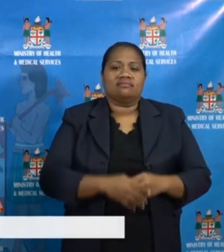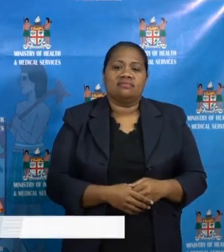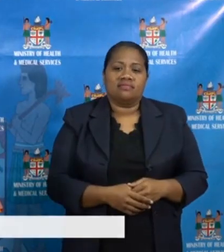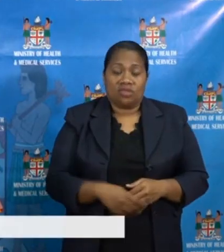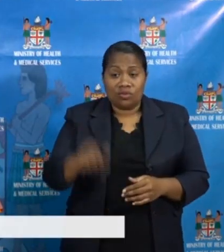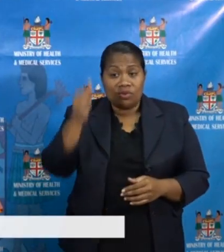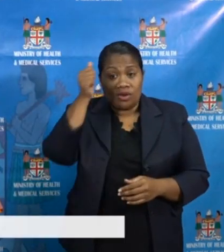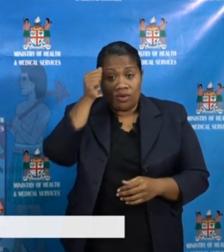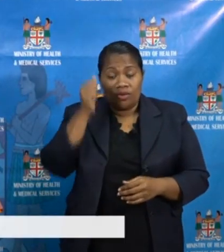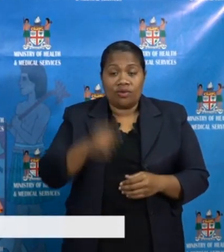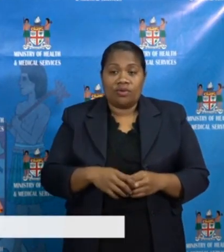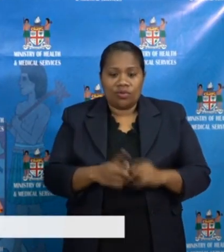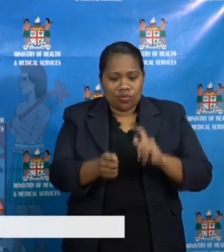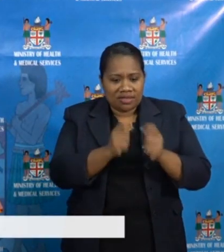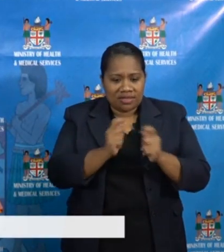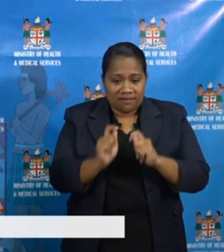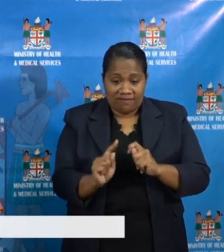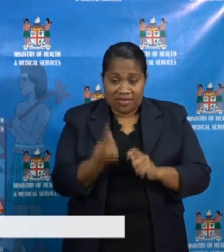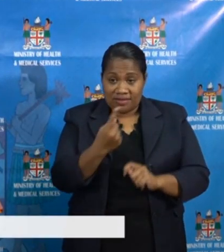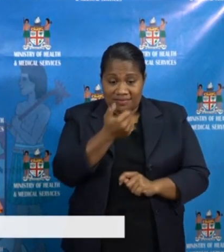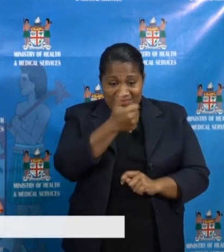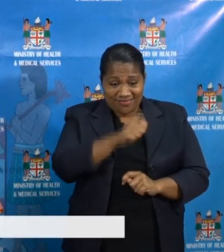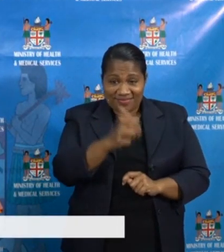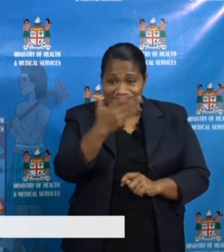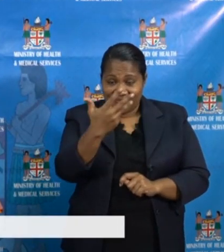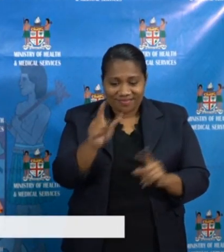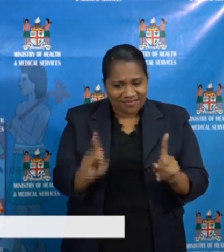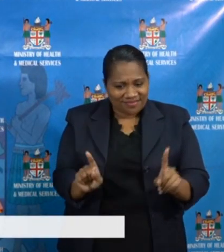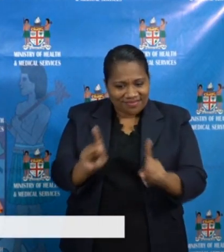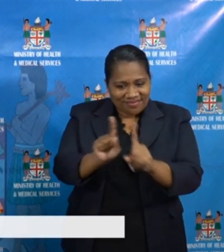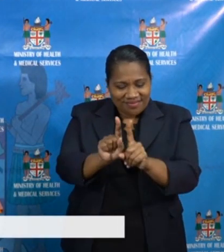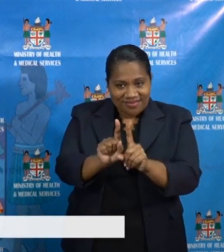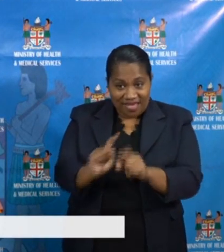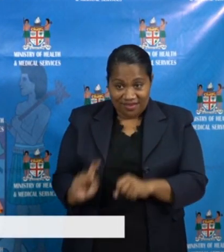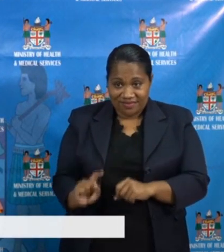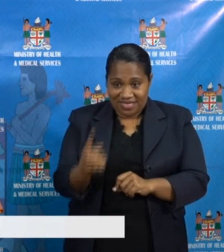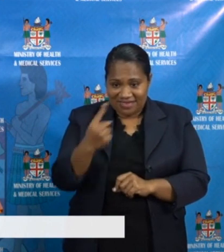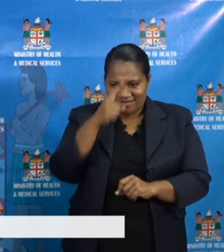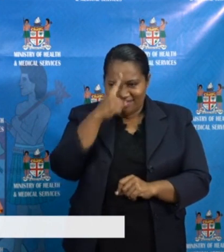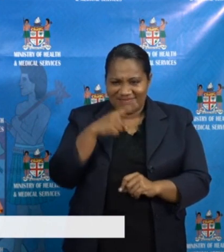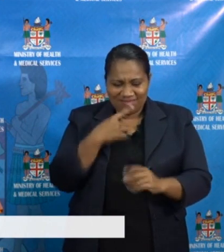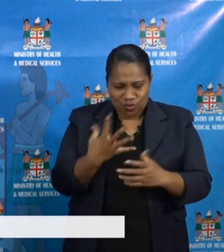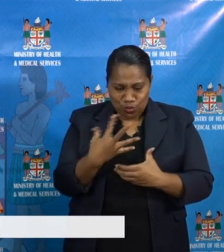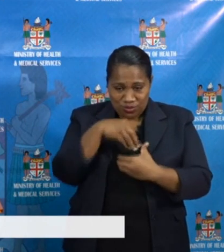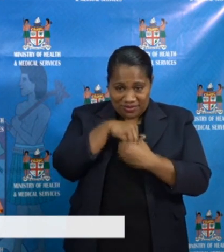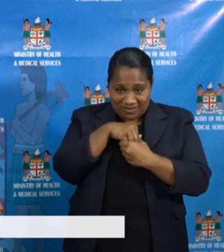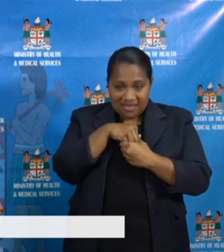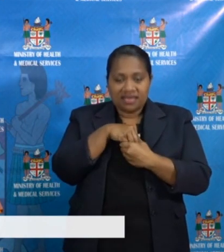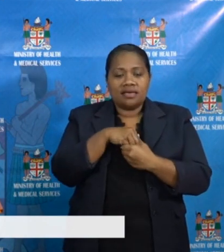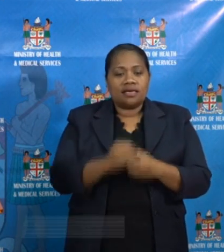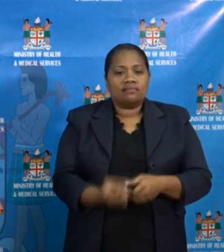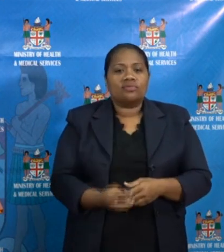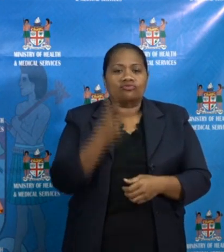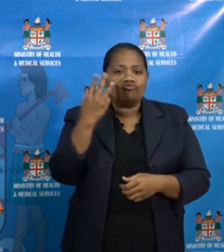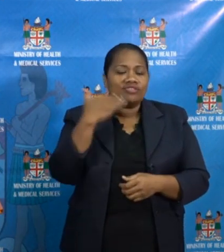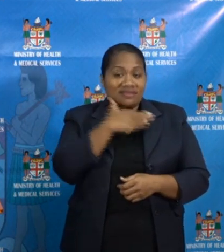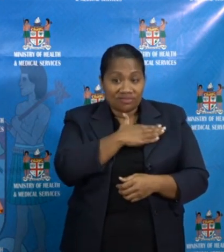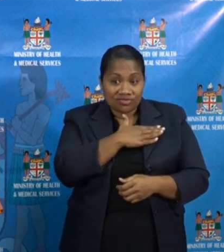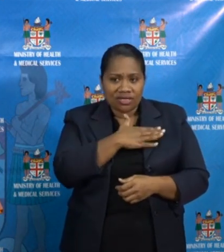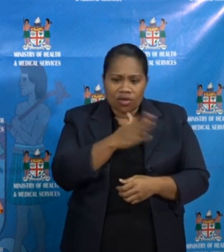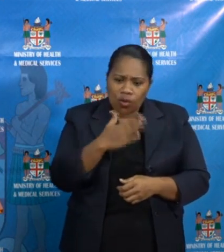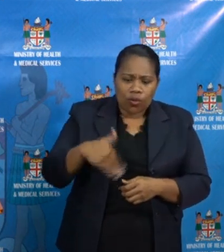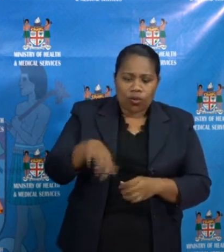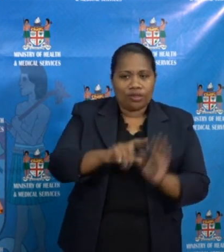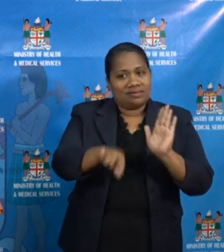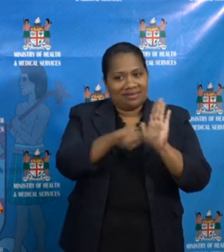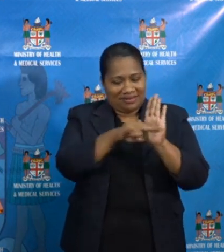that we've tested the first 69 contacts of the first cases, then plus 300 plus secondary contacts, and they were negative the